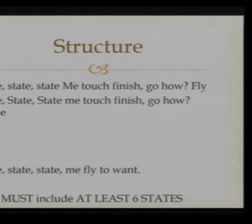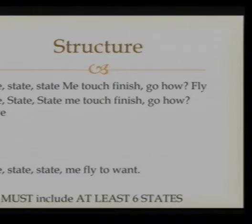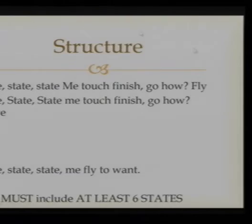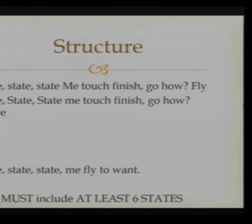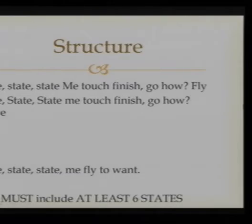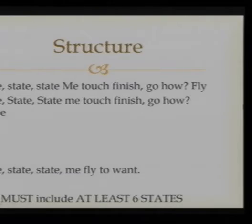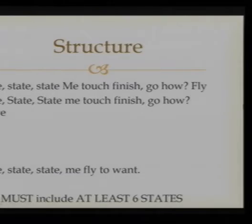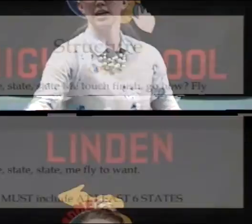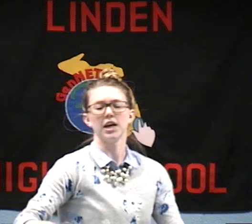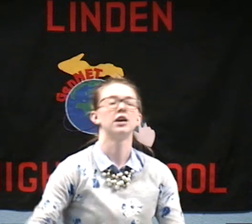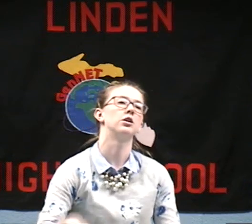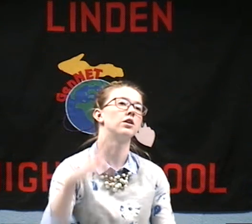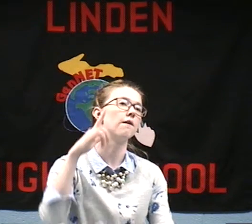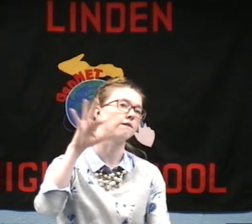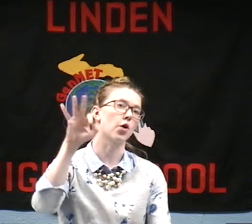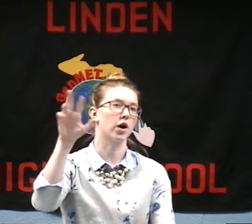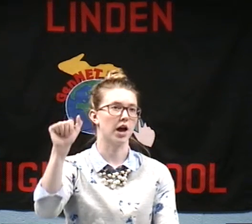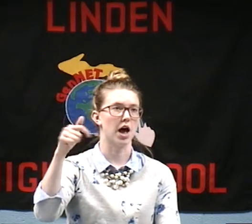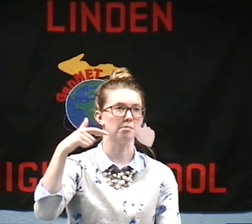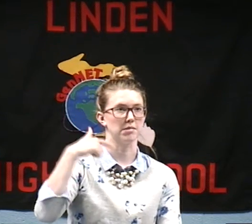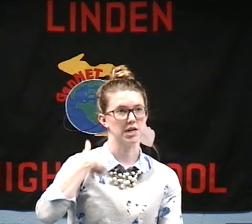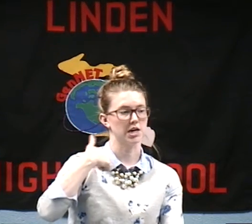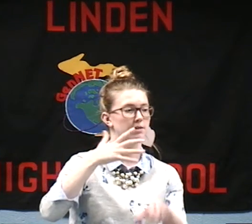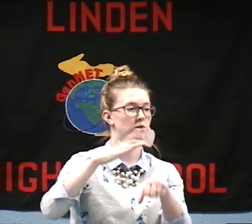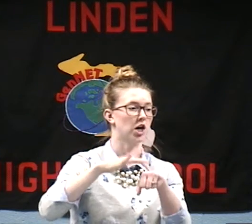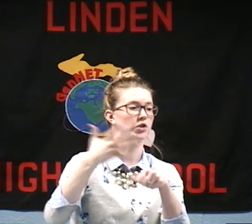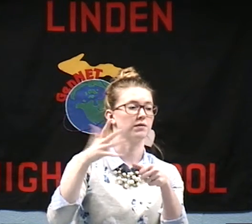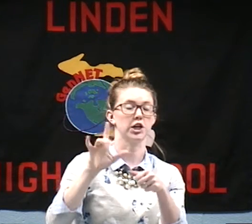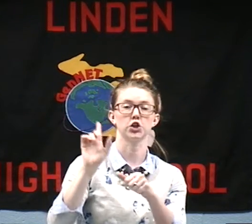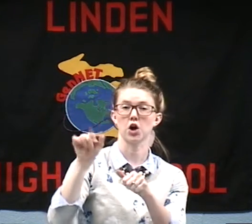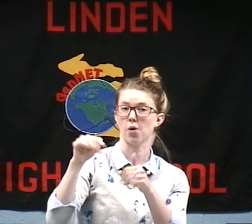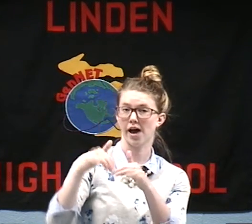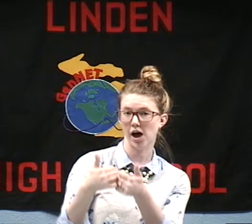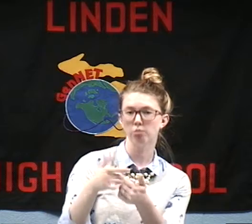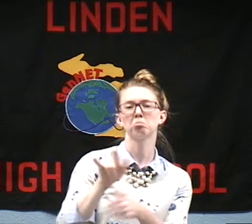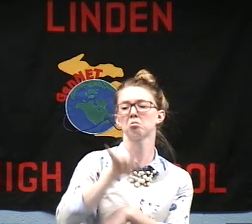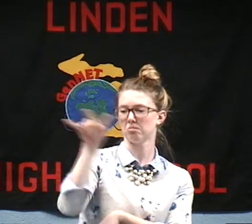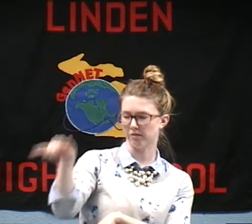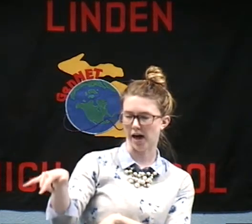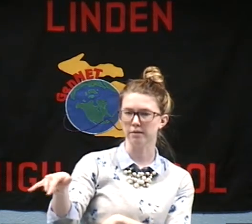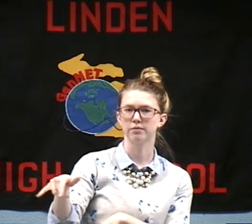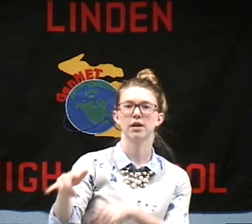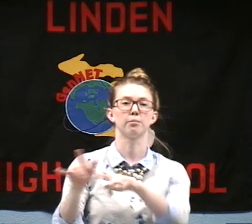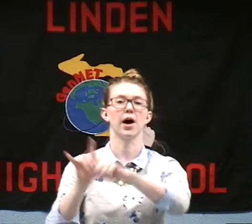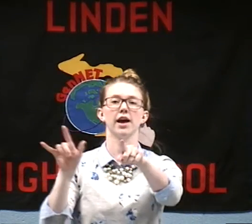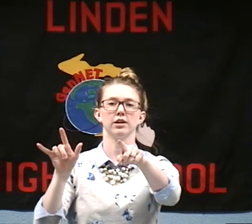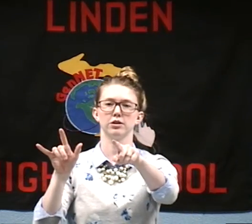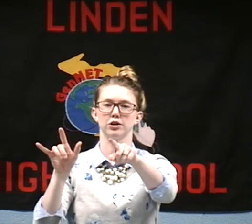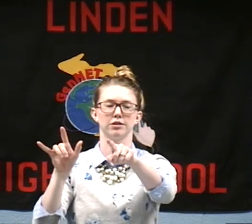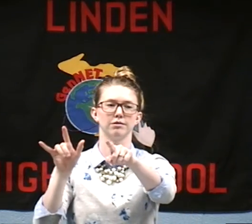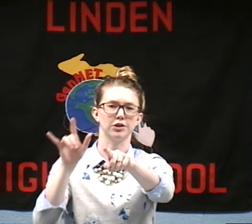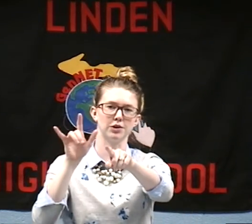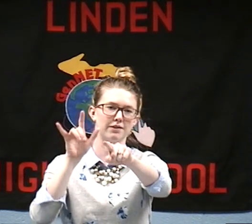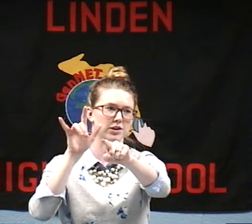with signing Florida, me, touch, finish, go, how, fly. But you'd have to